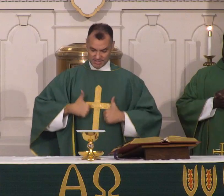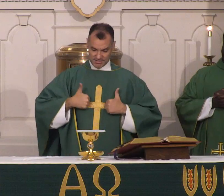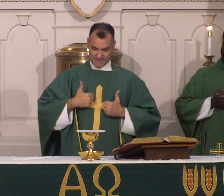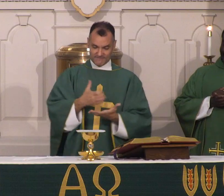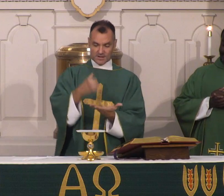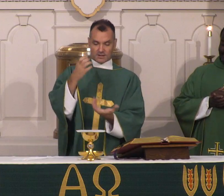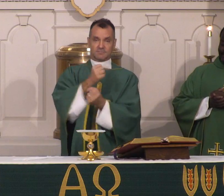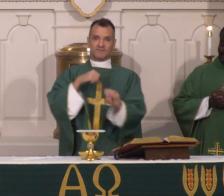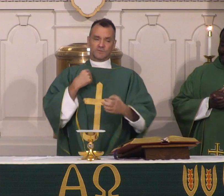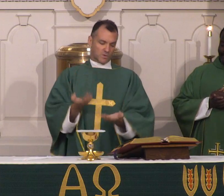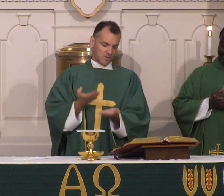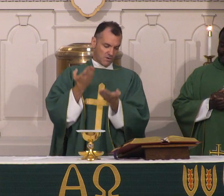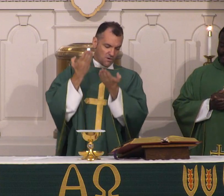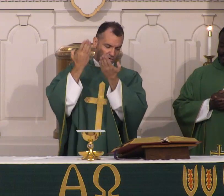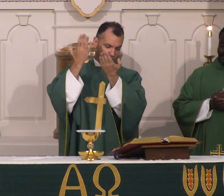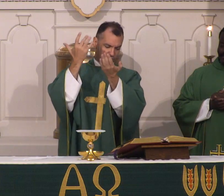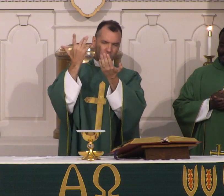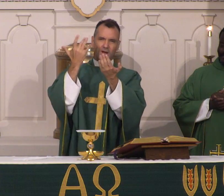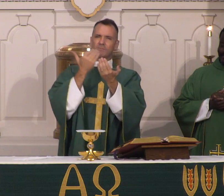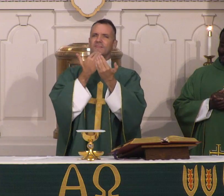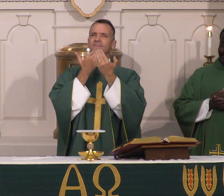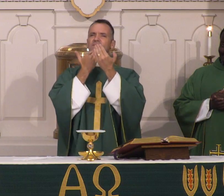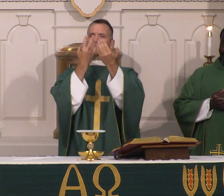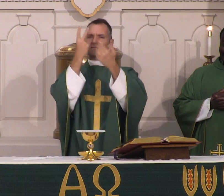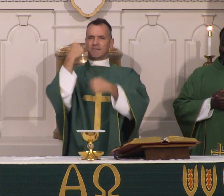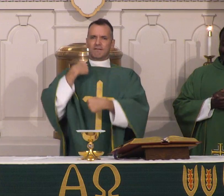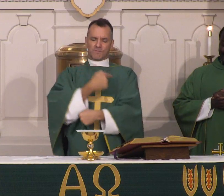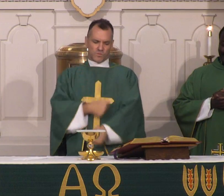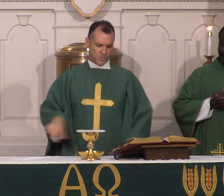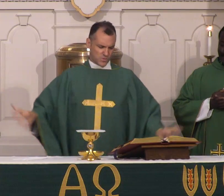salvation, giving thanks that you've held us worthy to be in your